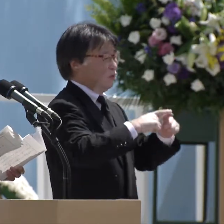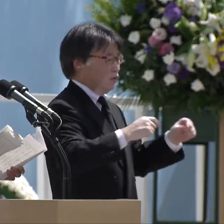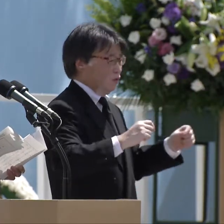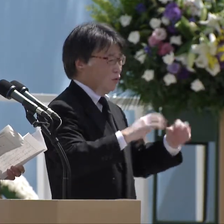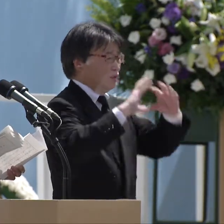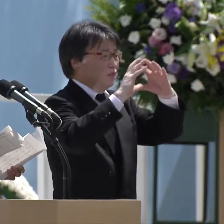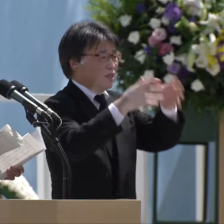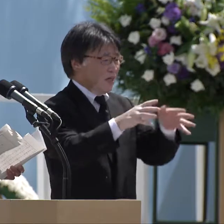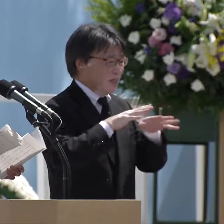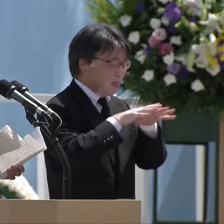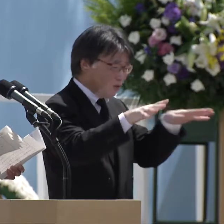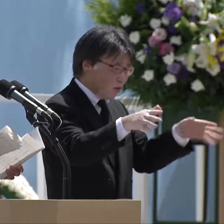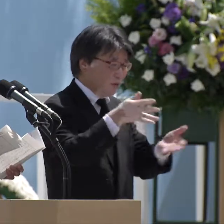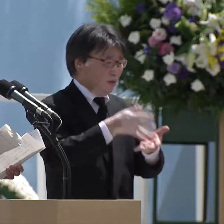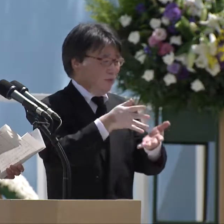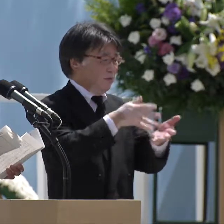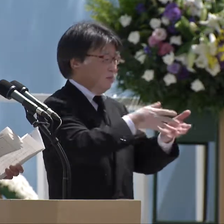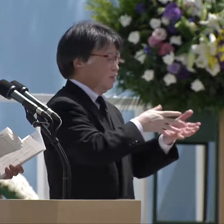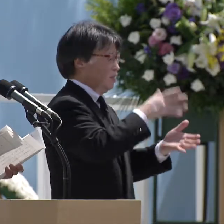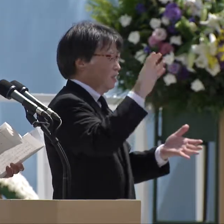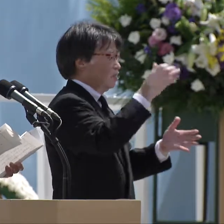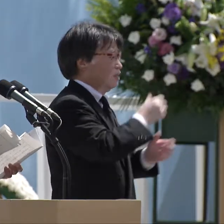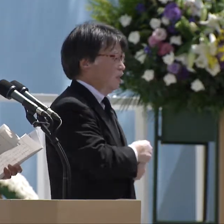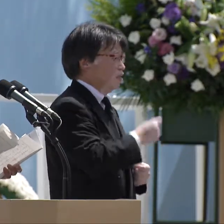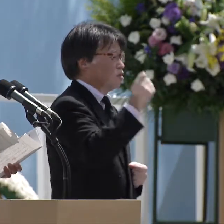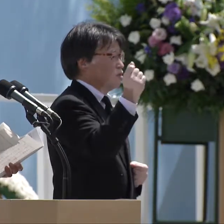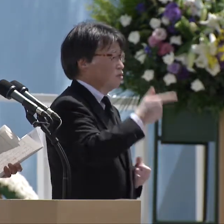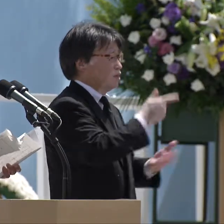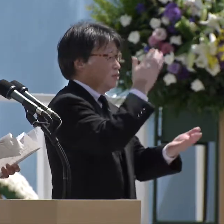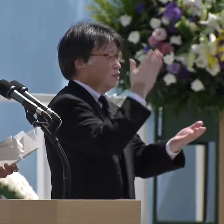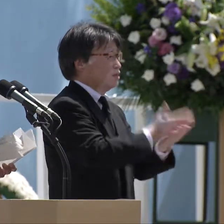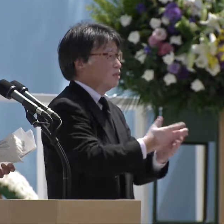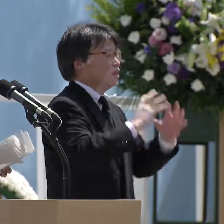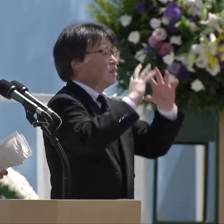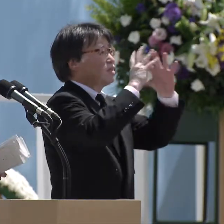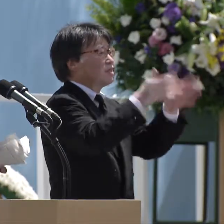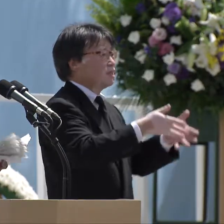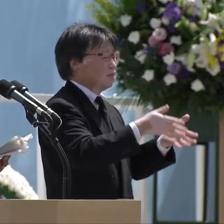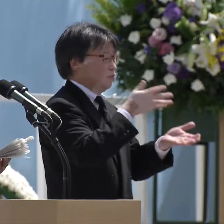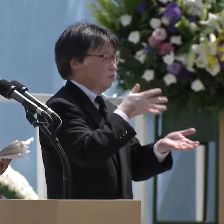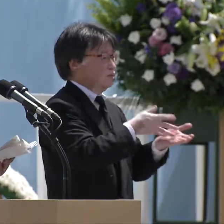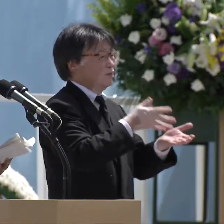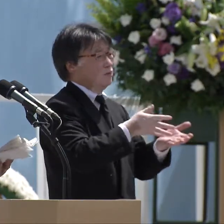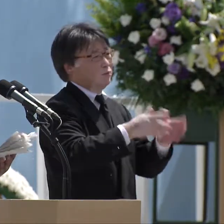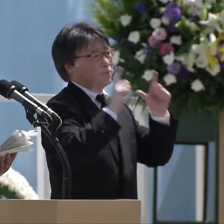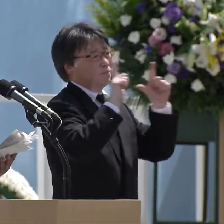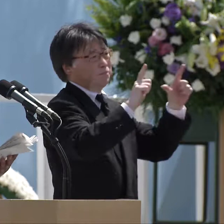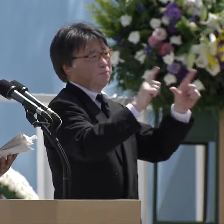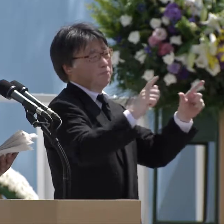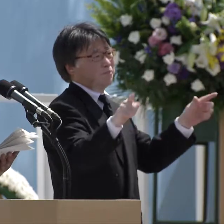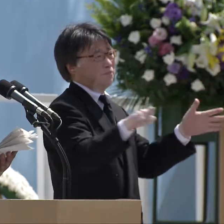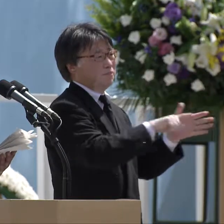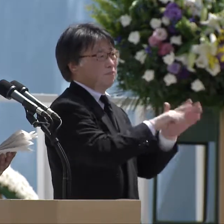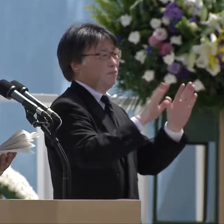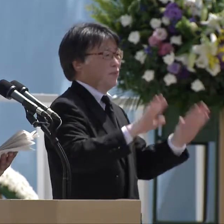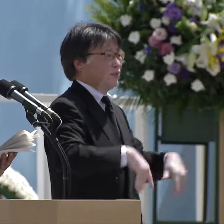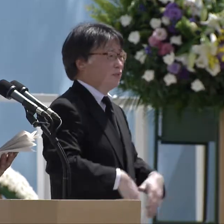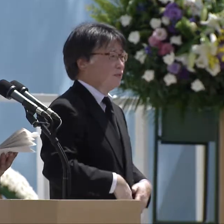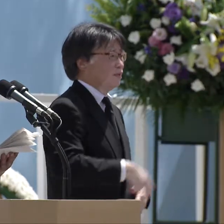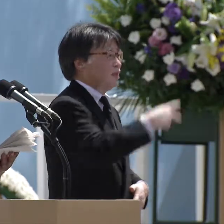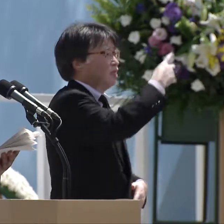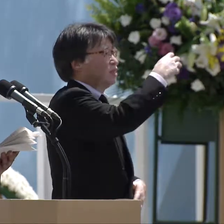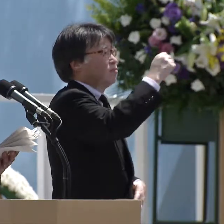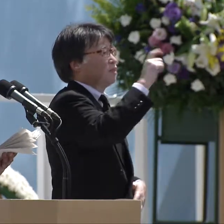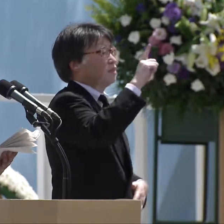H Bomb Sufferers Organization have told and spread the horrible reality of the atomic bomb damages to people both in